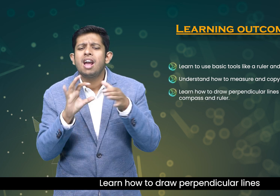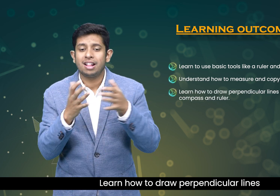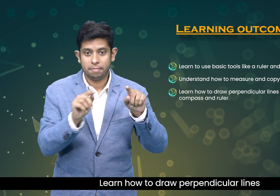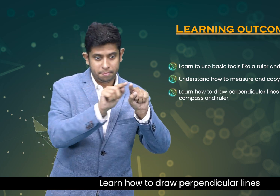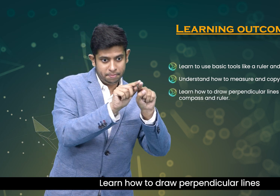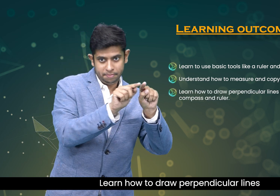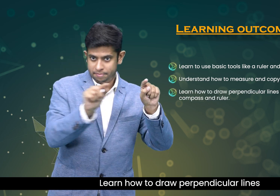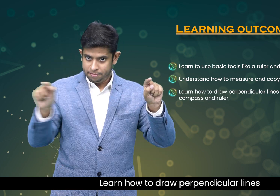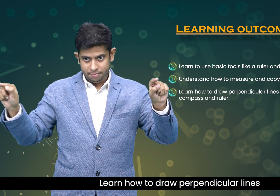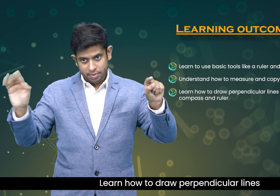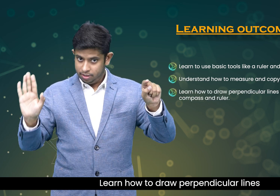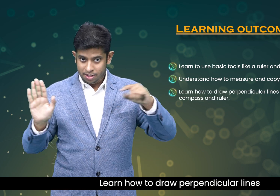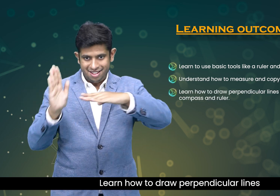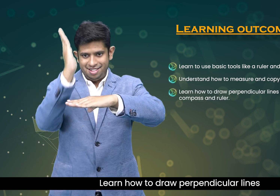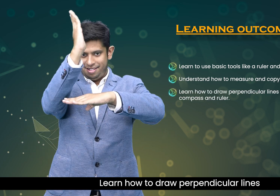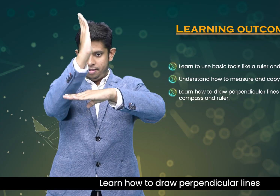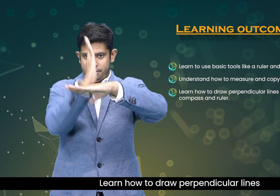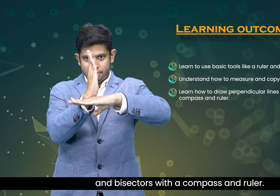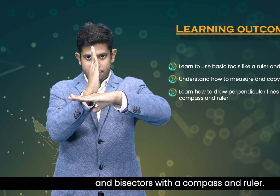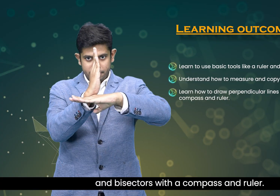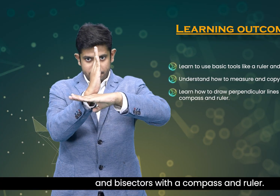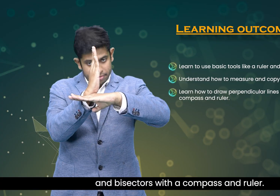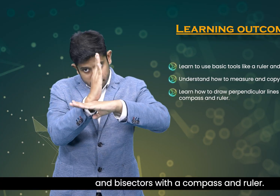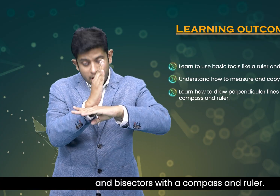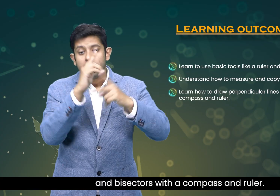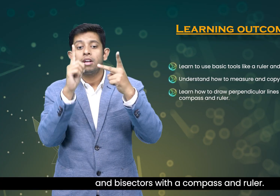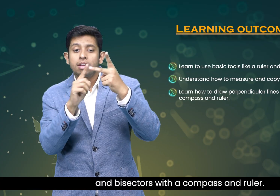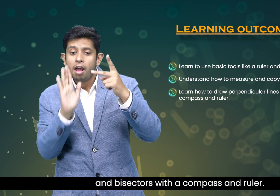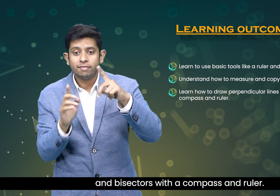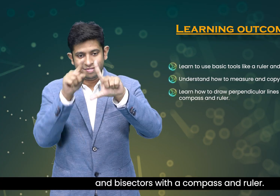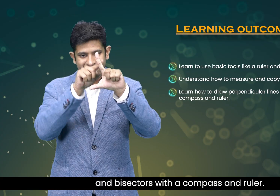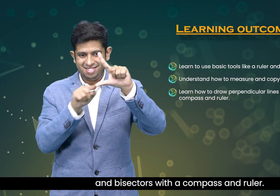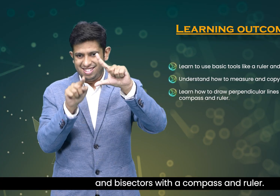Learn how to draw perpendicular lines and bisectors with a compass and ruler.